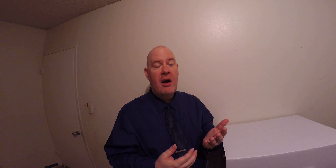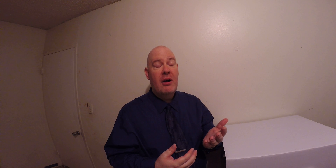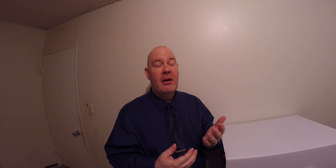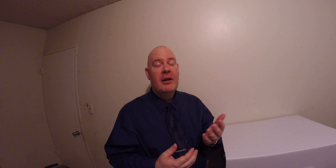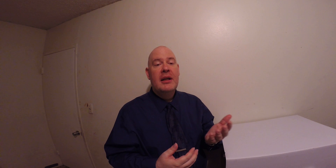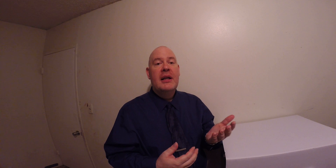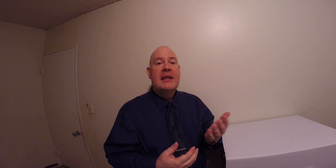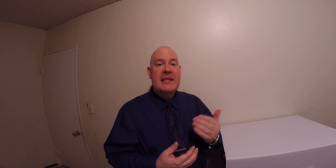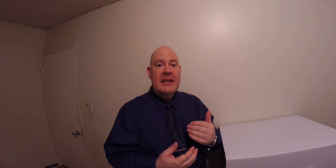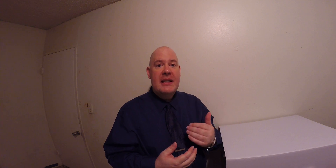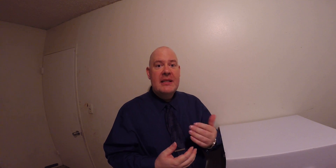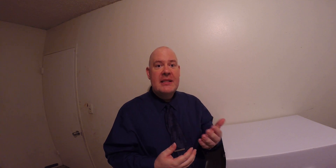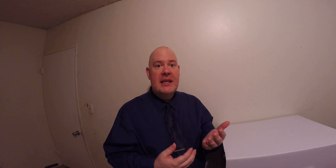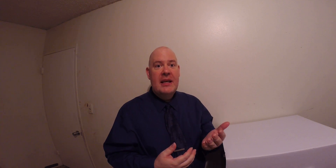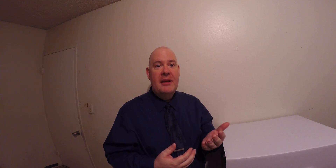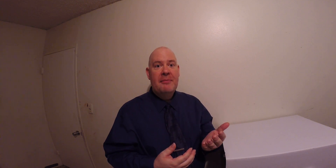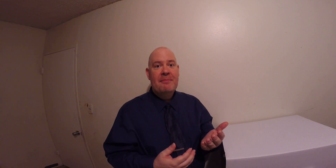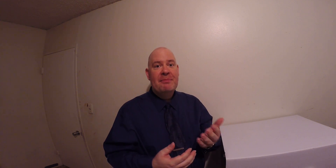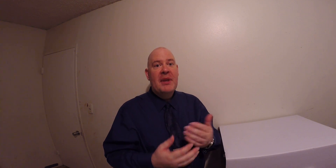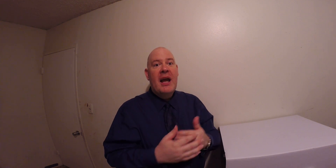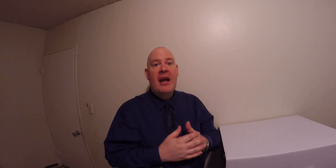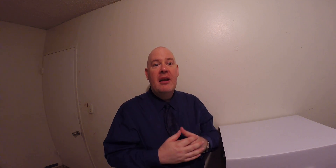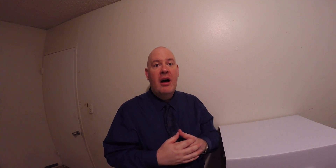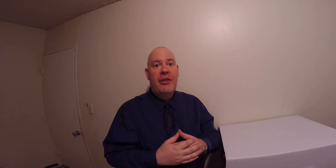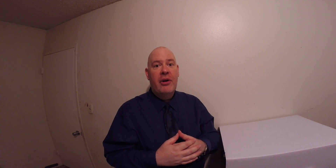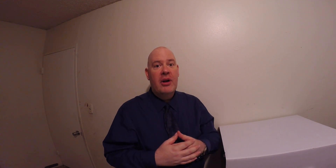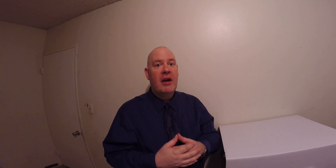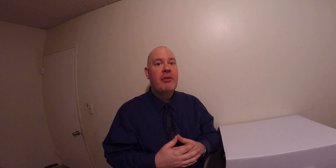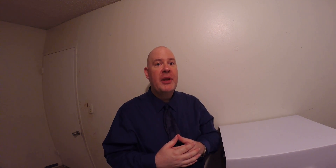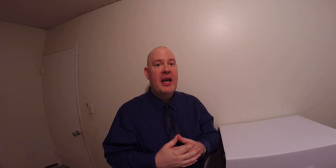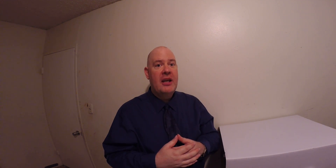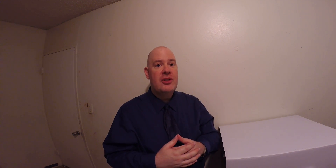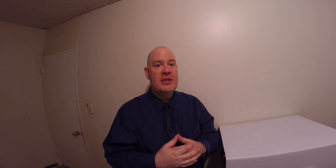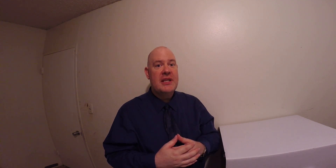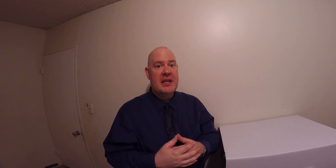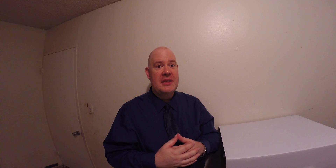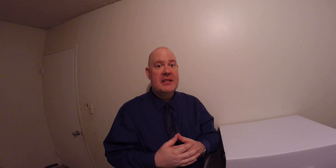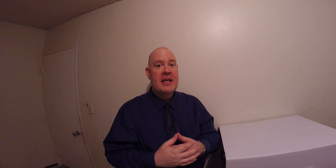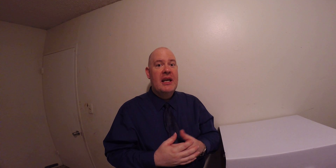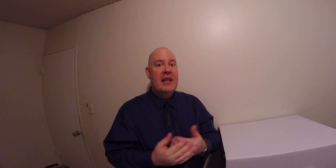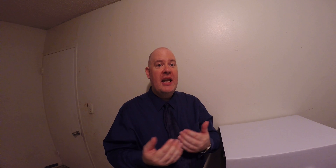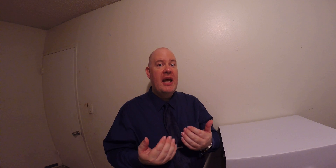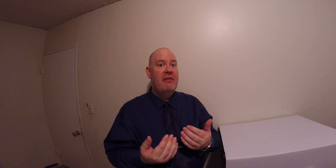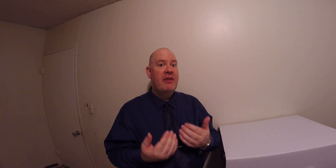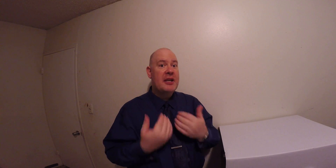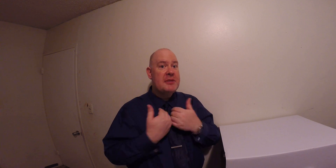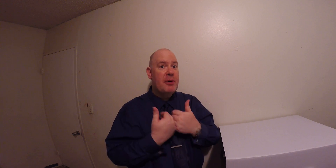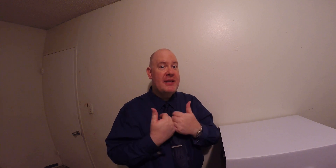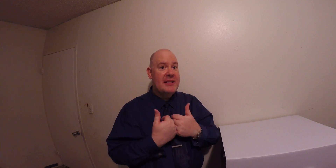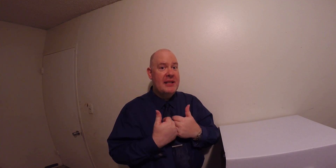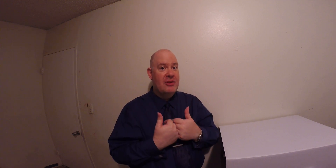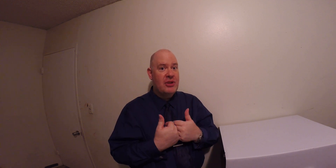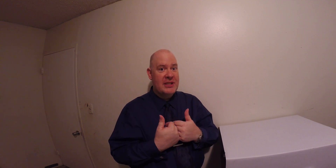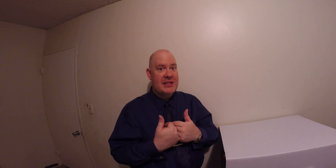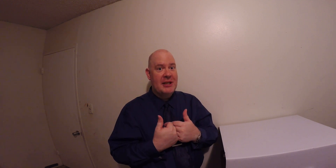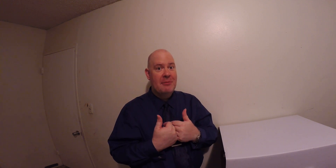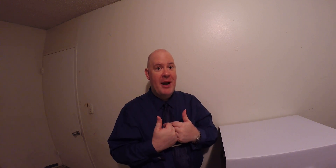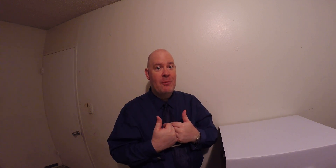SBIR, CDC, and other government agencies that have expressed interest in my